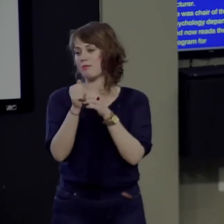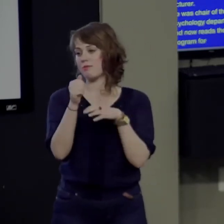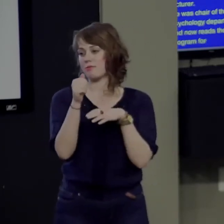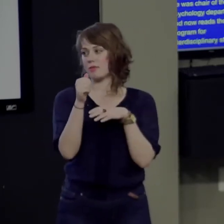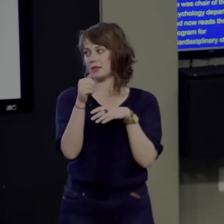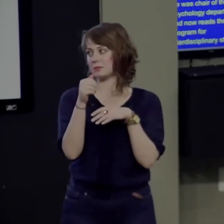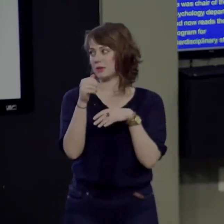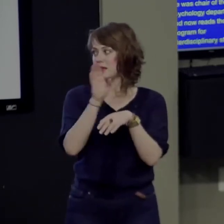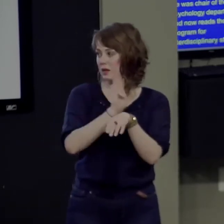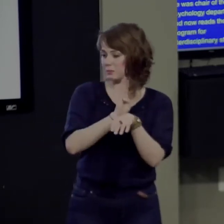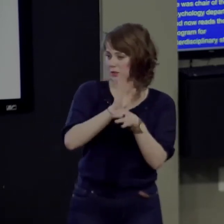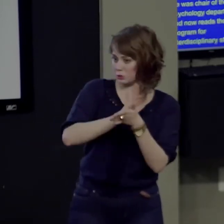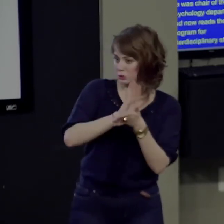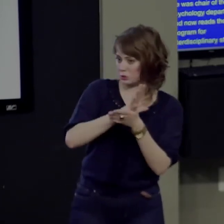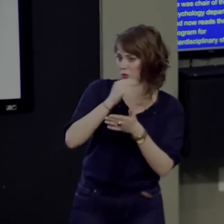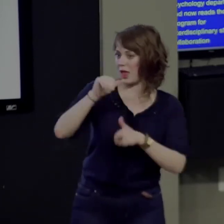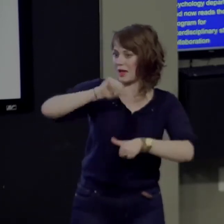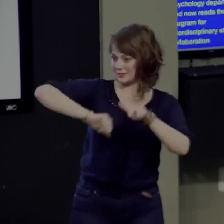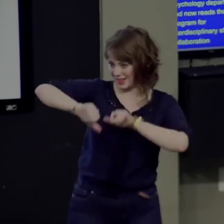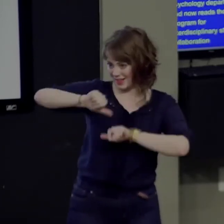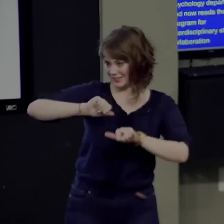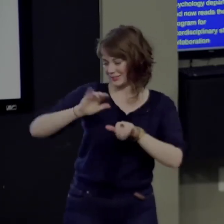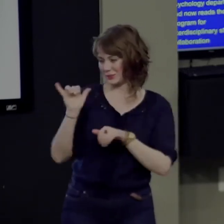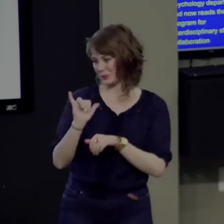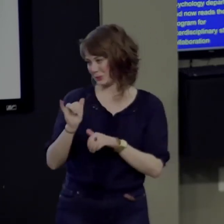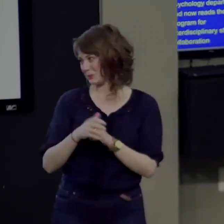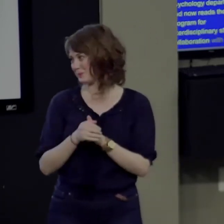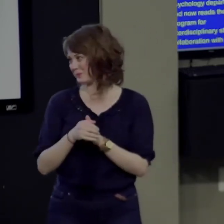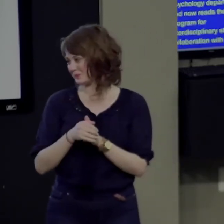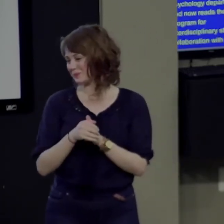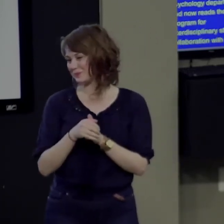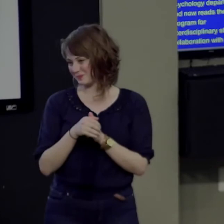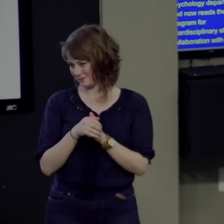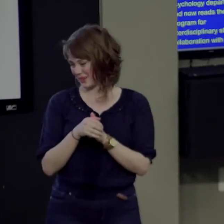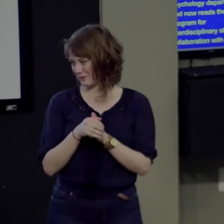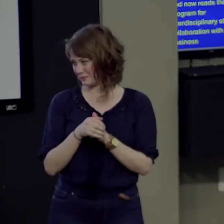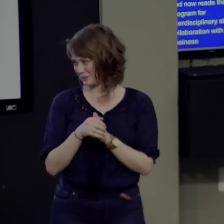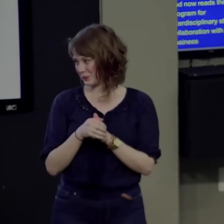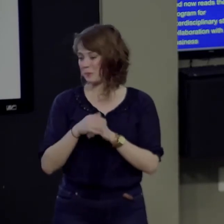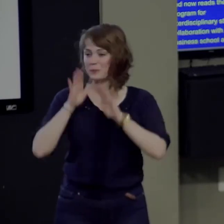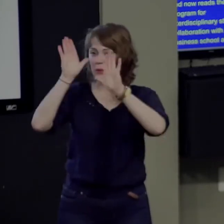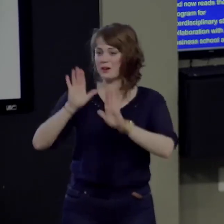in collaboration with the business school and sciences.